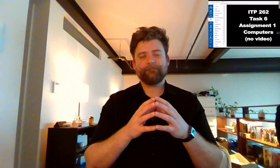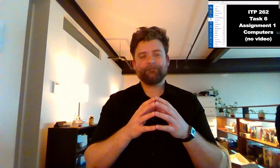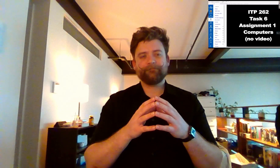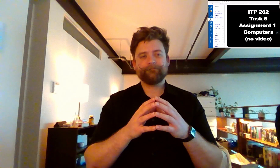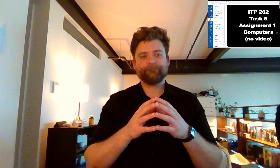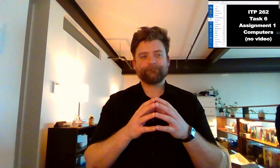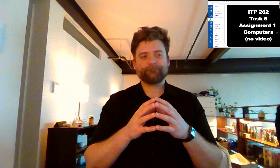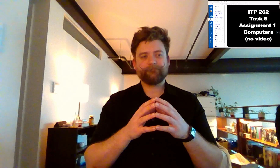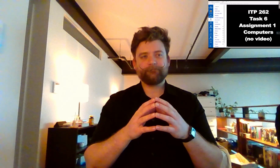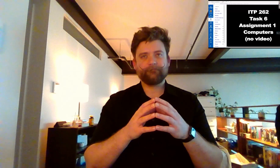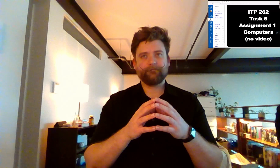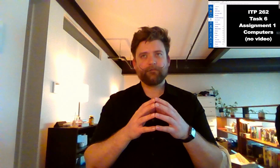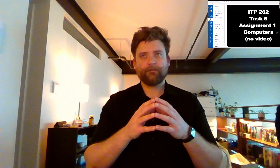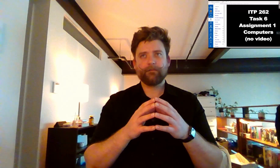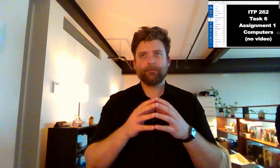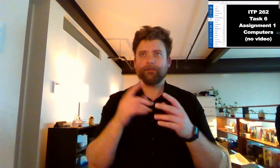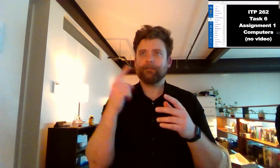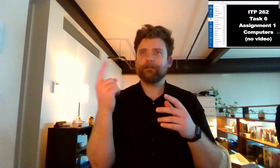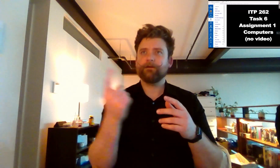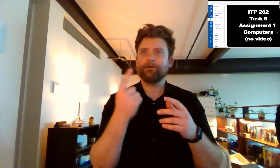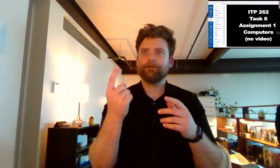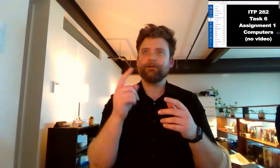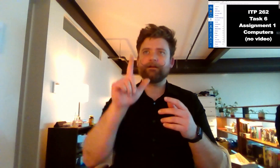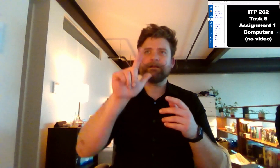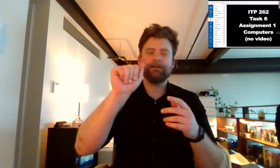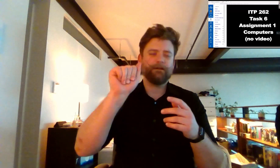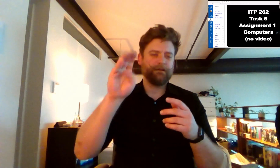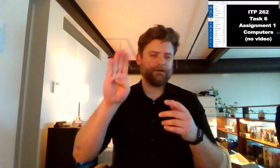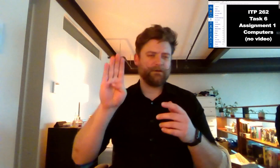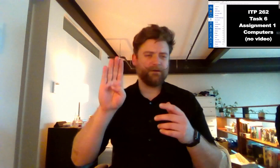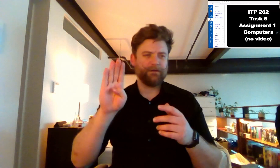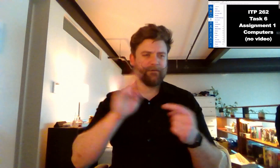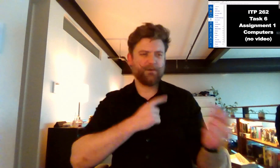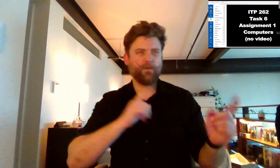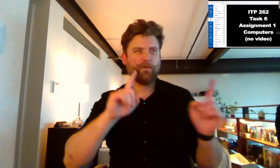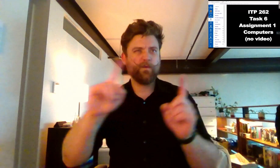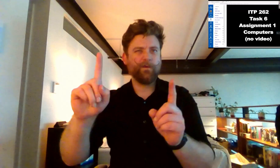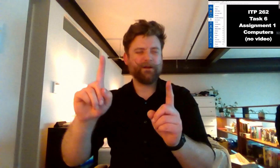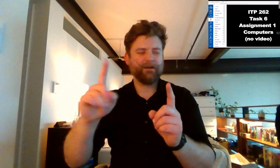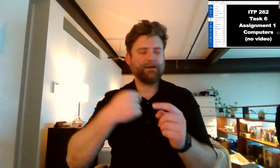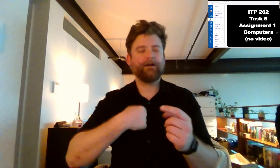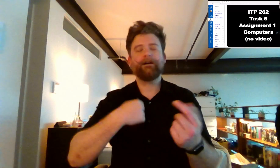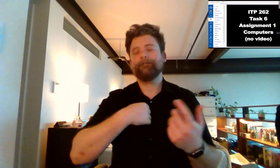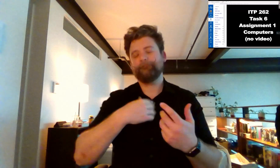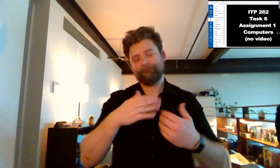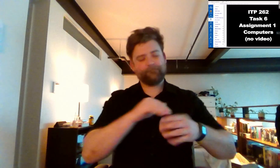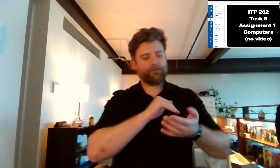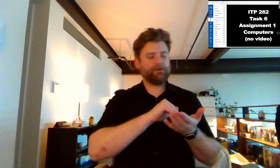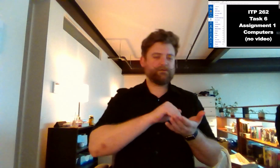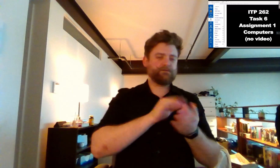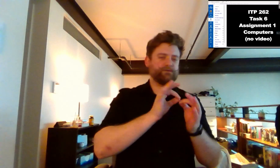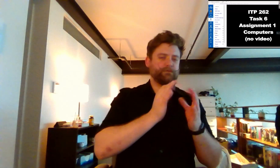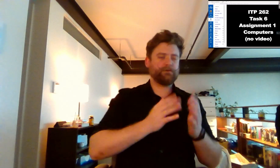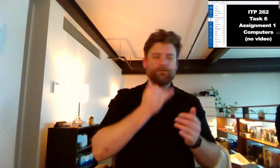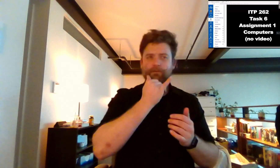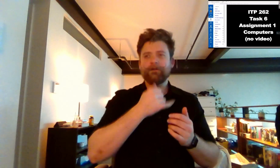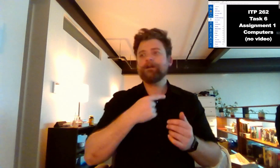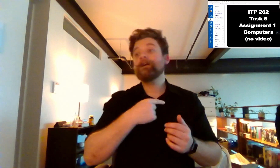Then we went to the lab. We had some problems, but you guys all solved your